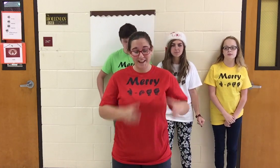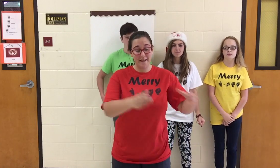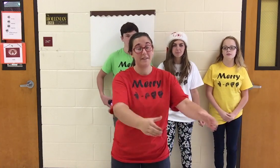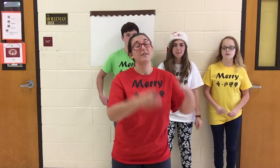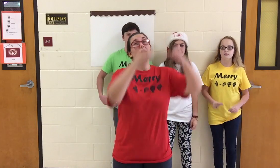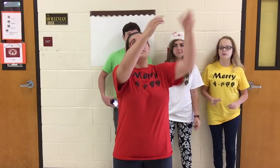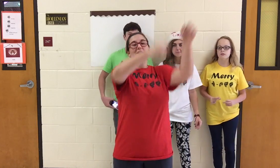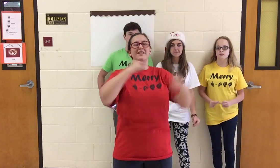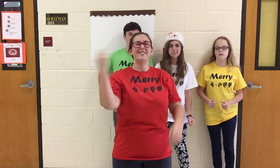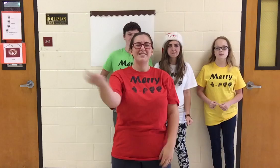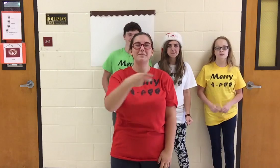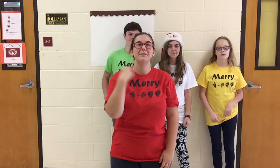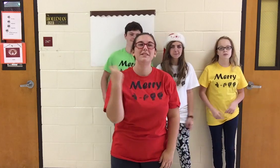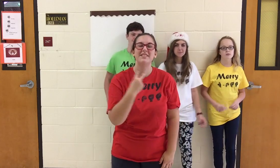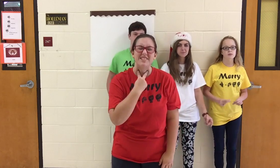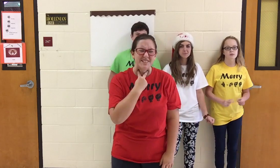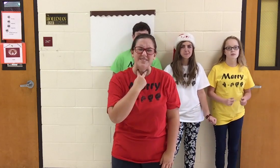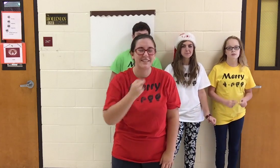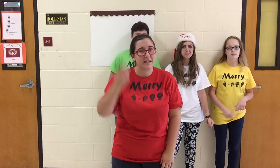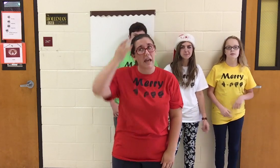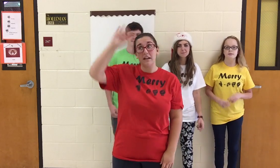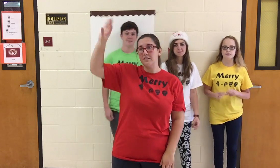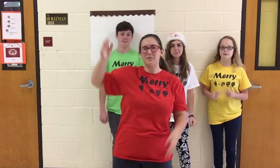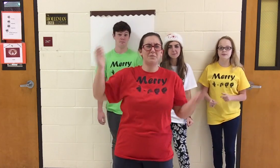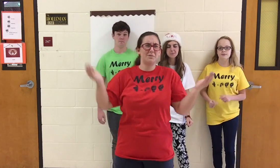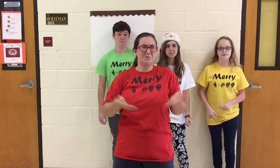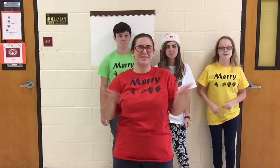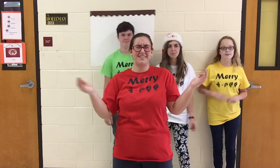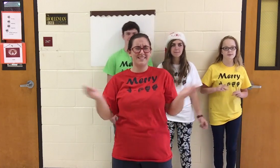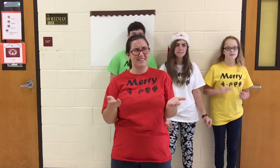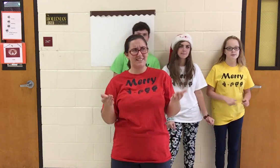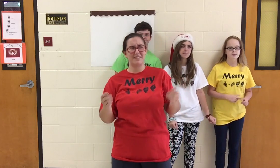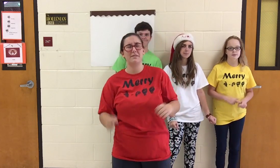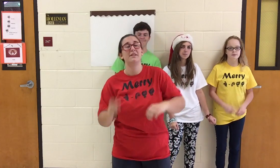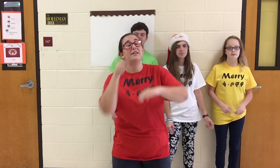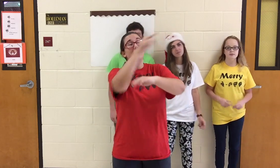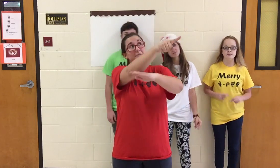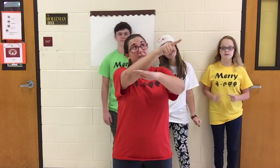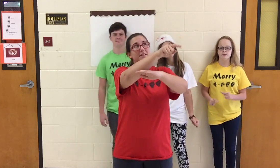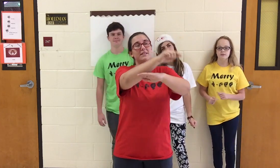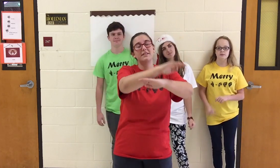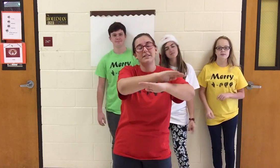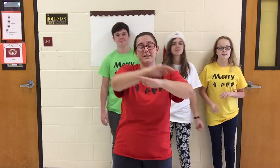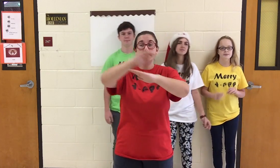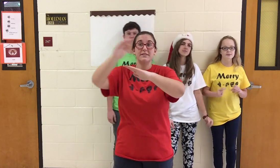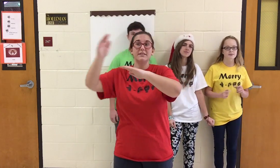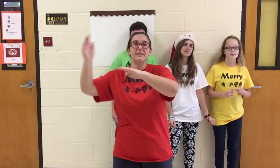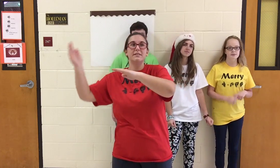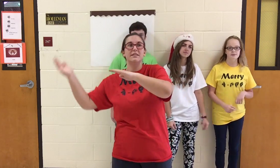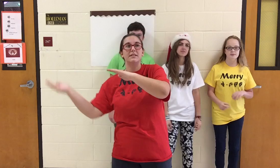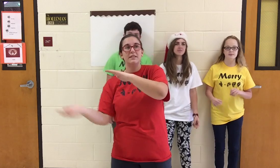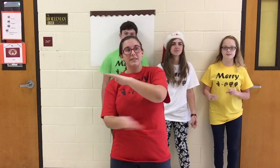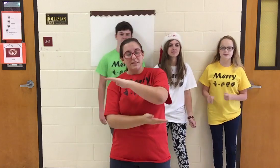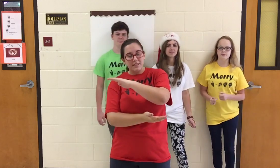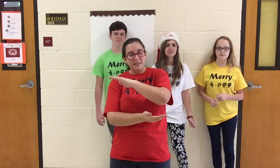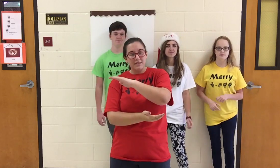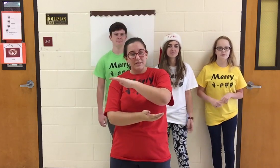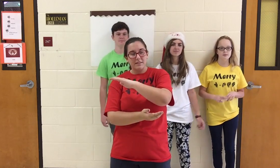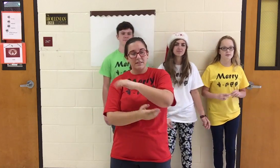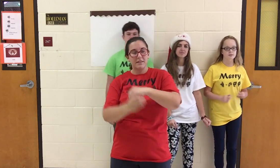There's something stuck up in the chimney, and I don't know what it is, but it's been there all night long.